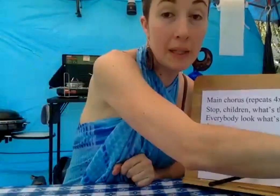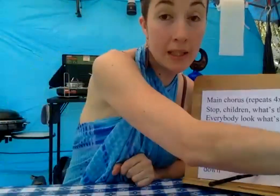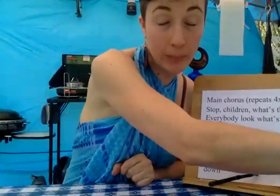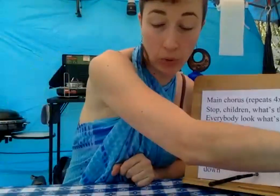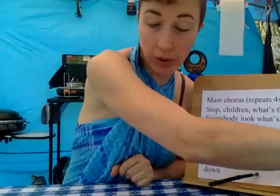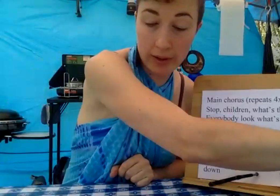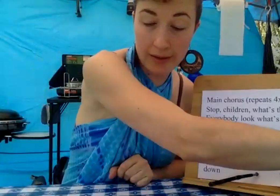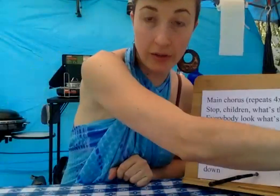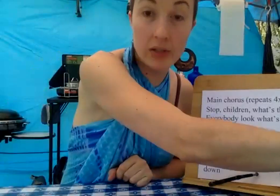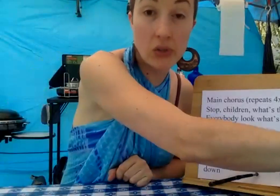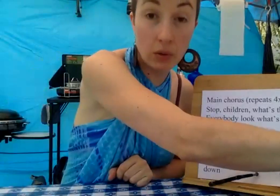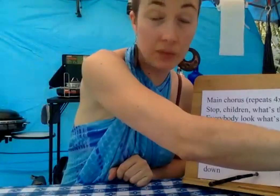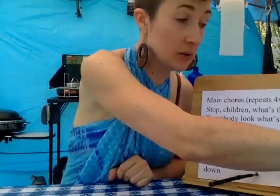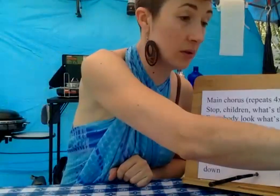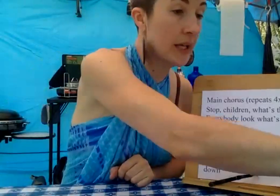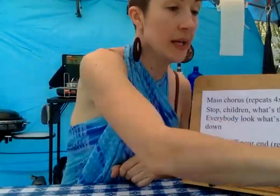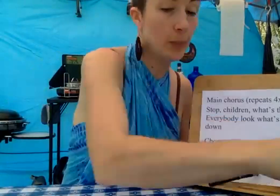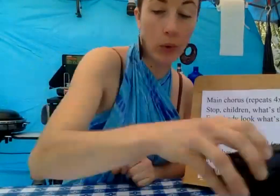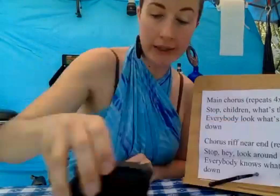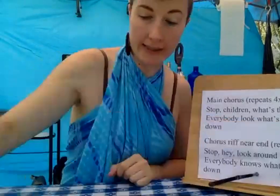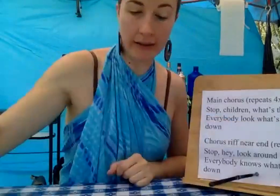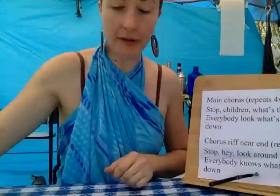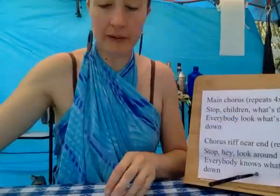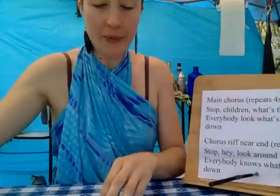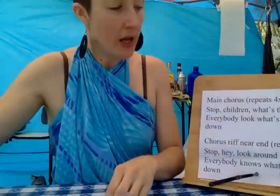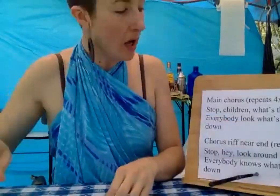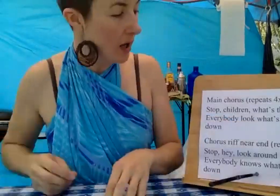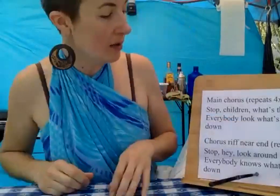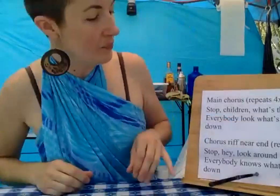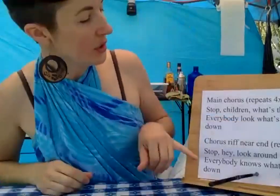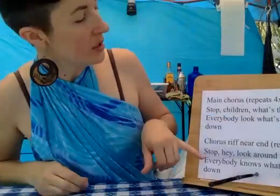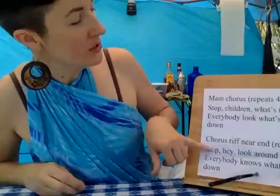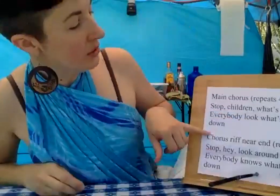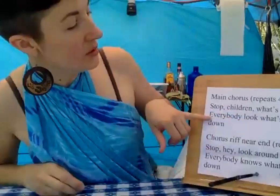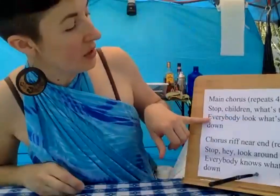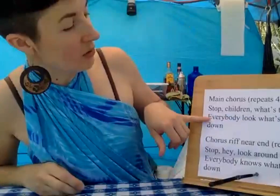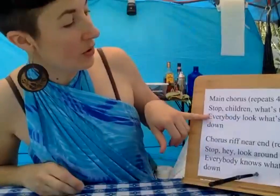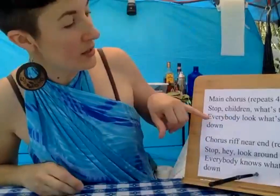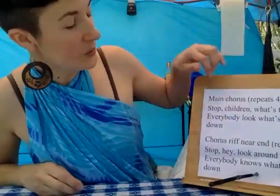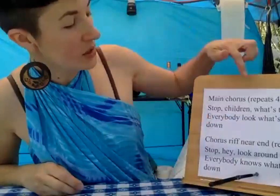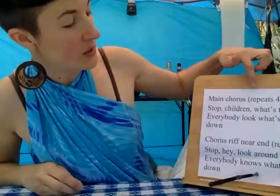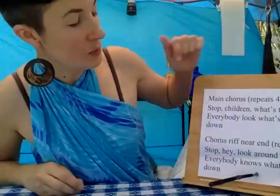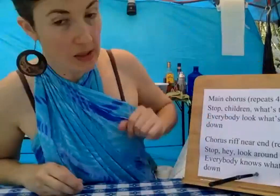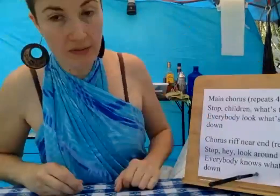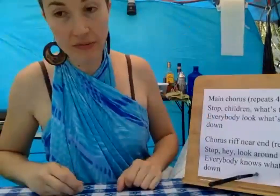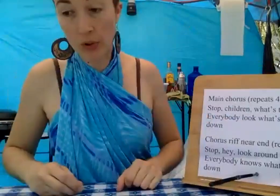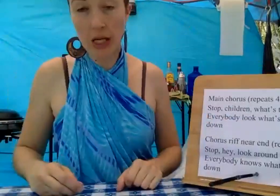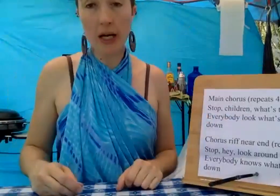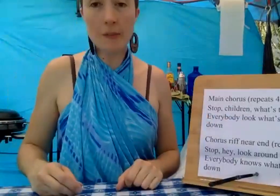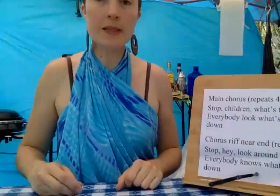Billy Porter. It's a very soulful and poignant cover. So the main chorus, which gets repeated 4 times,